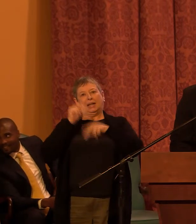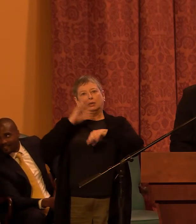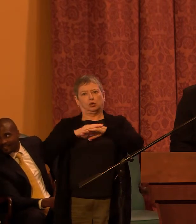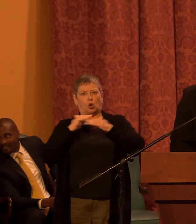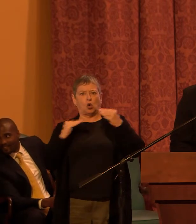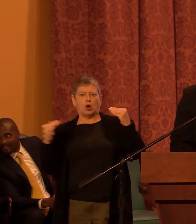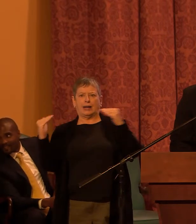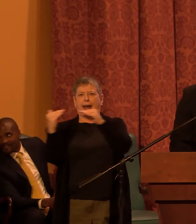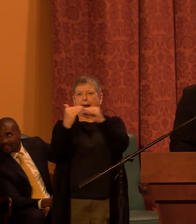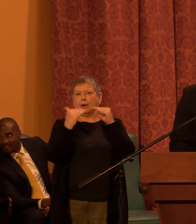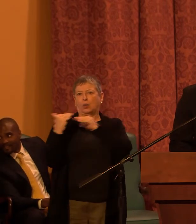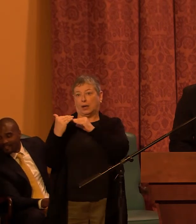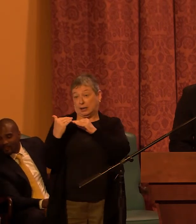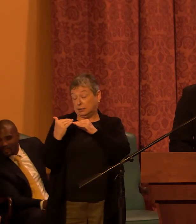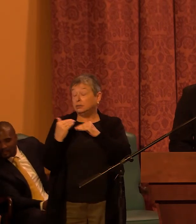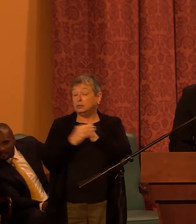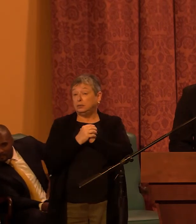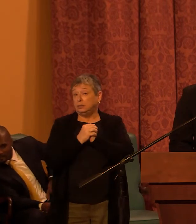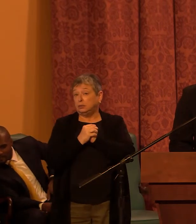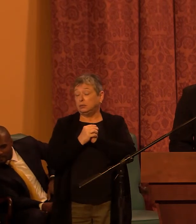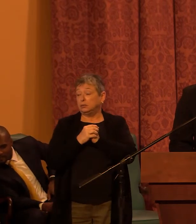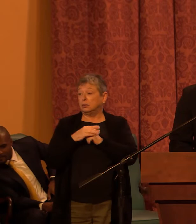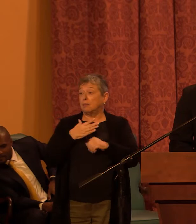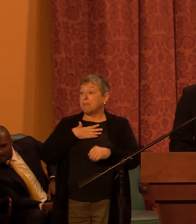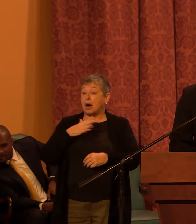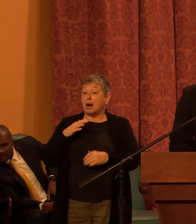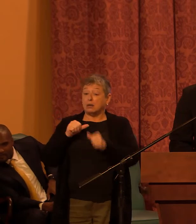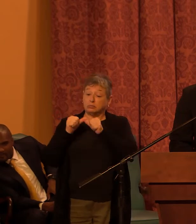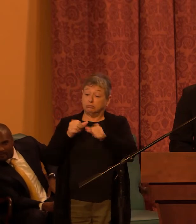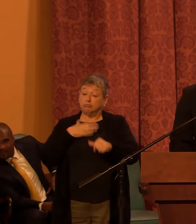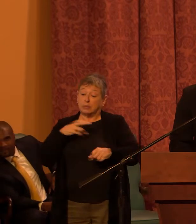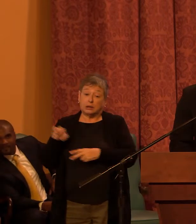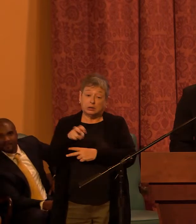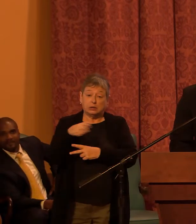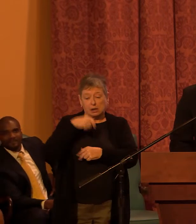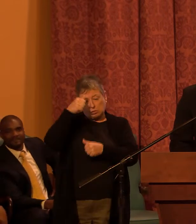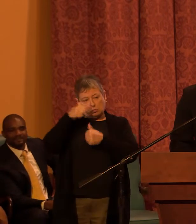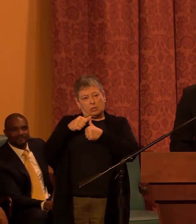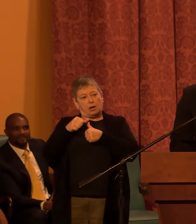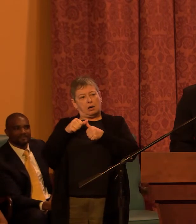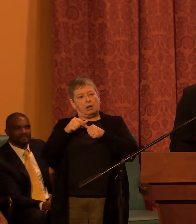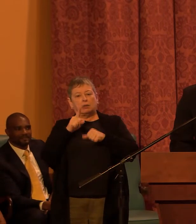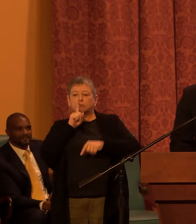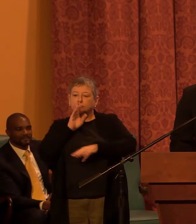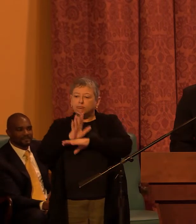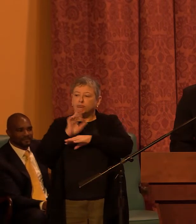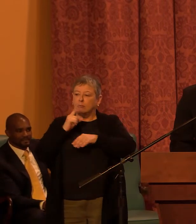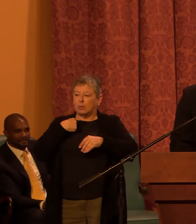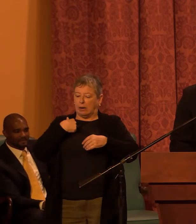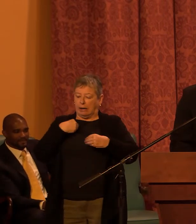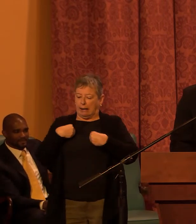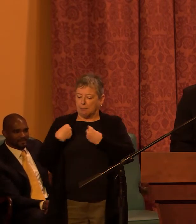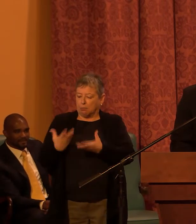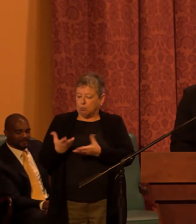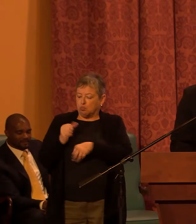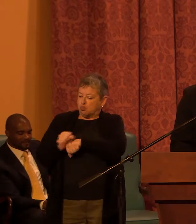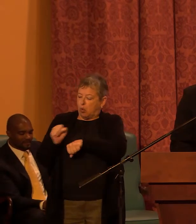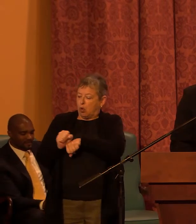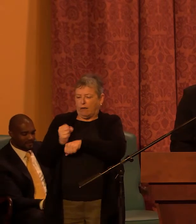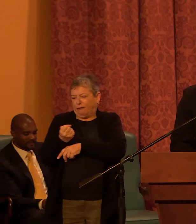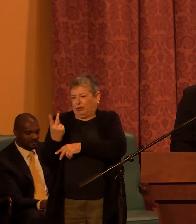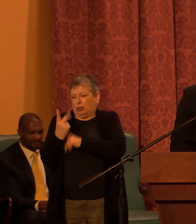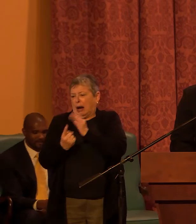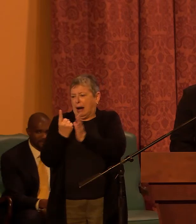journey, I am reminded of the power of dedicating just a few hours a week to a cause we all hold